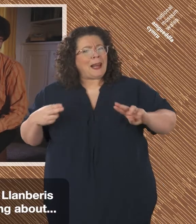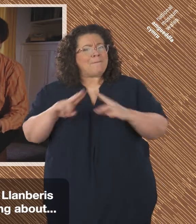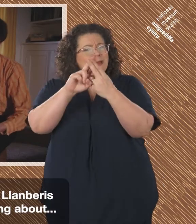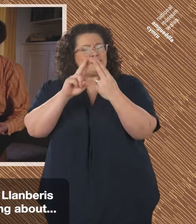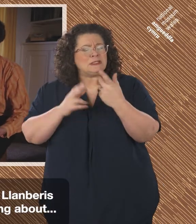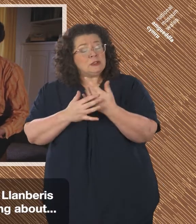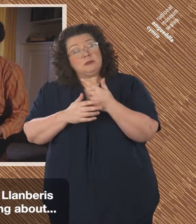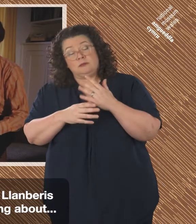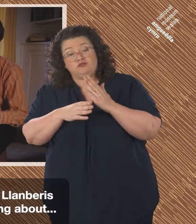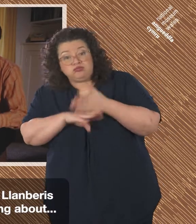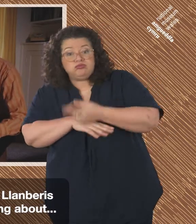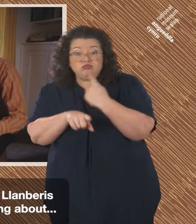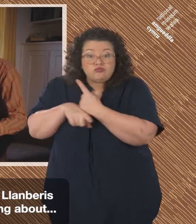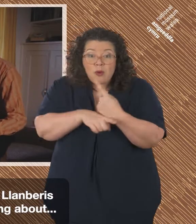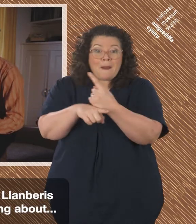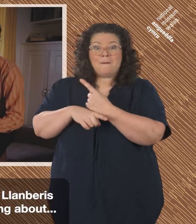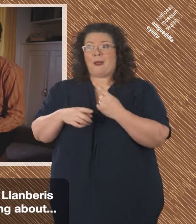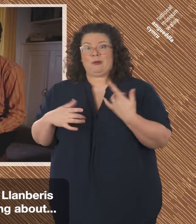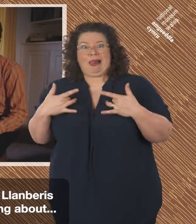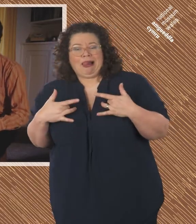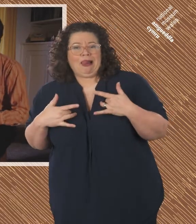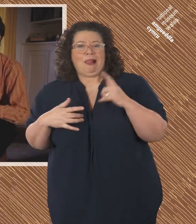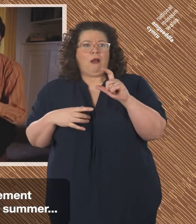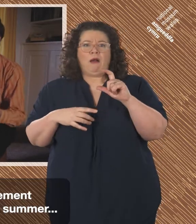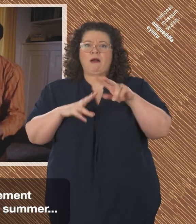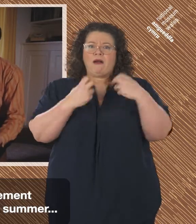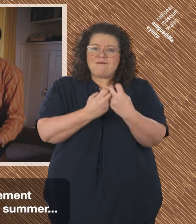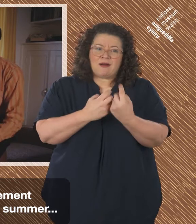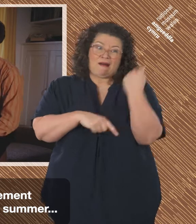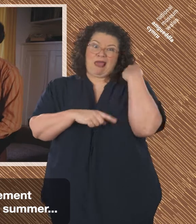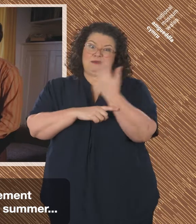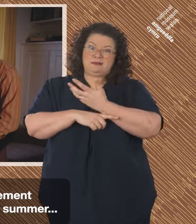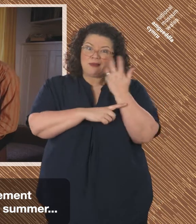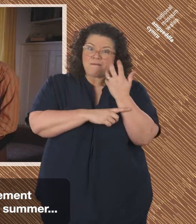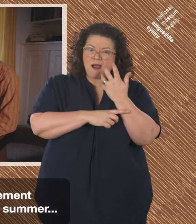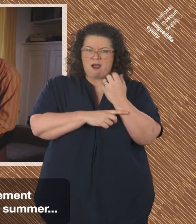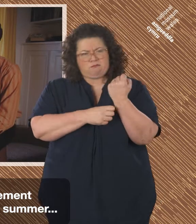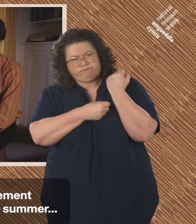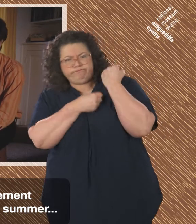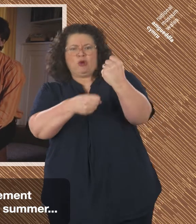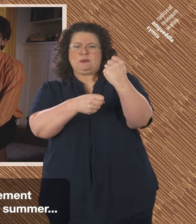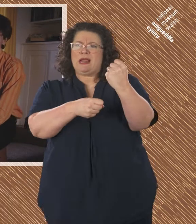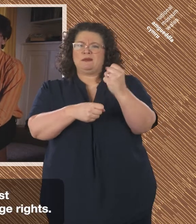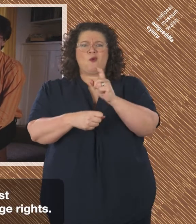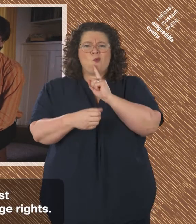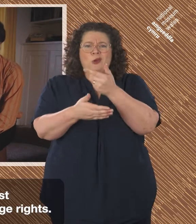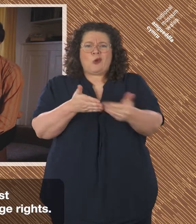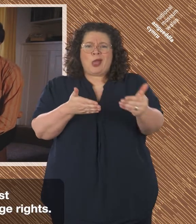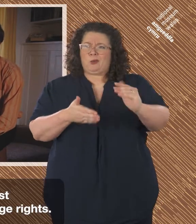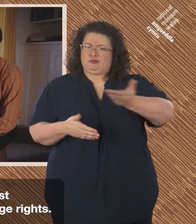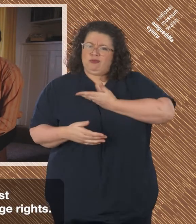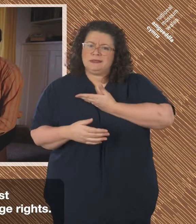a lot of people in Llanberis are too busy talking about all the excitement in Carnarvon last summer to